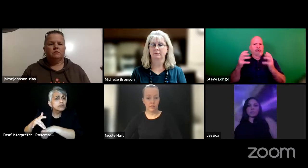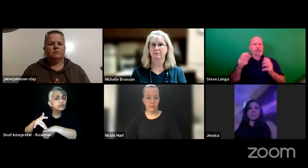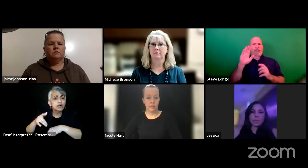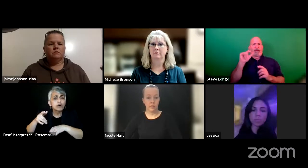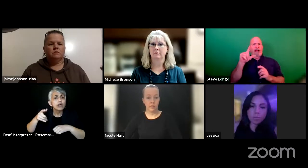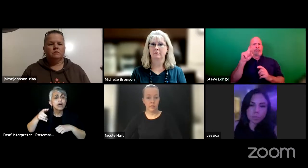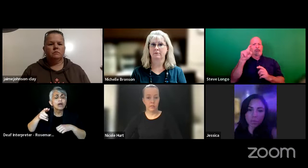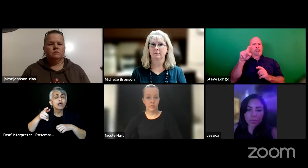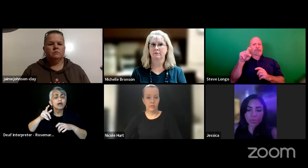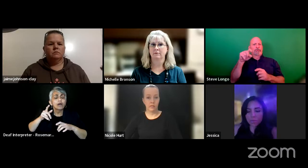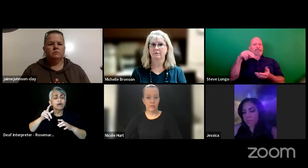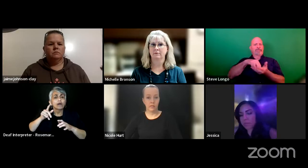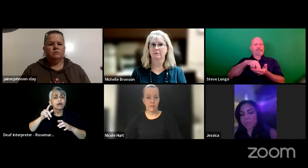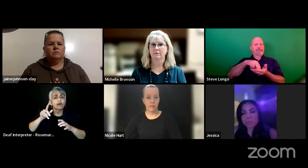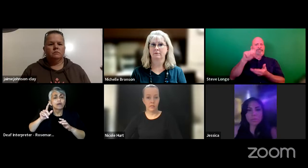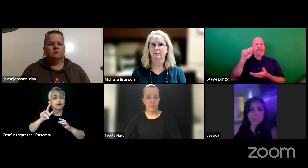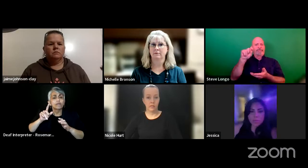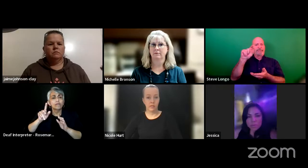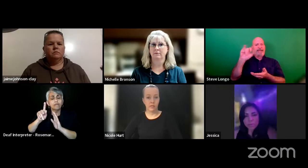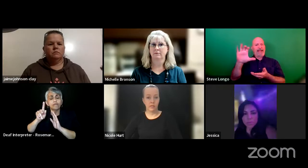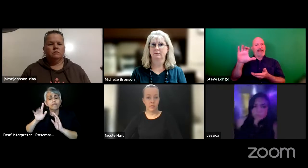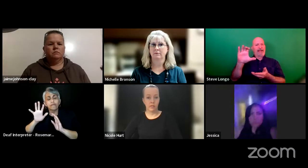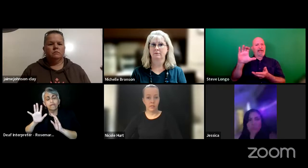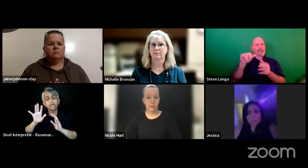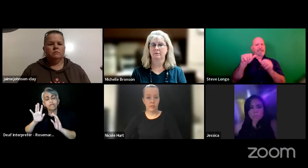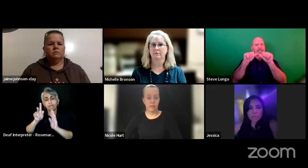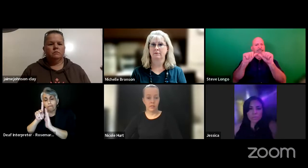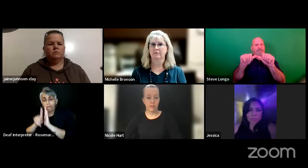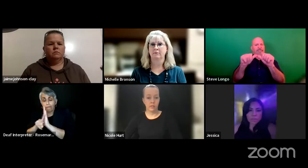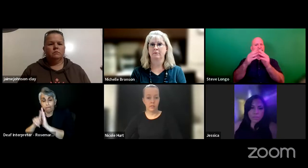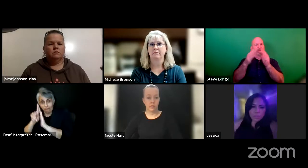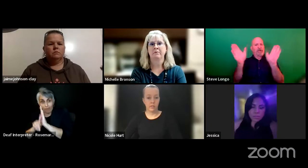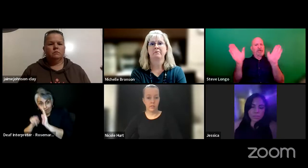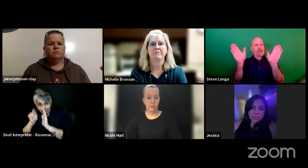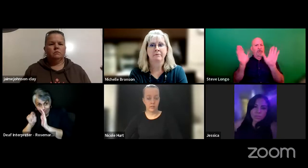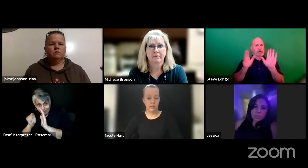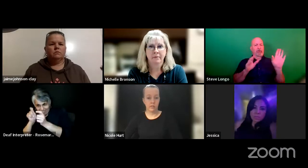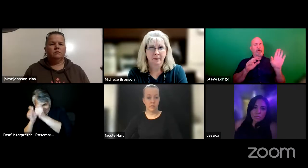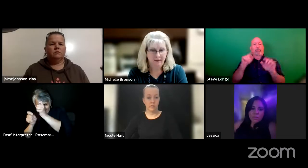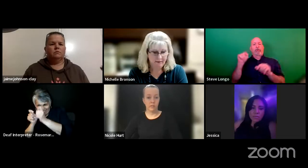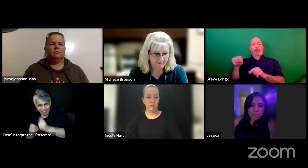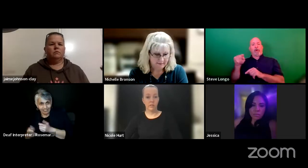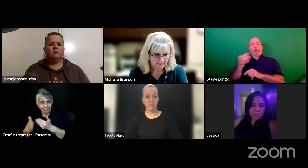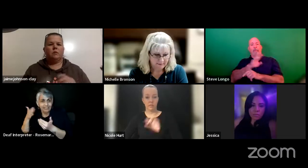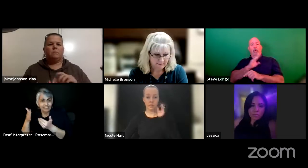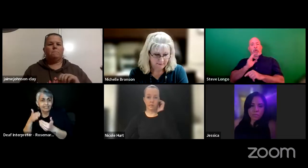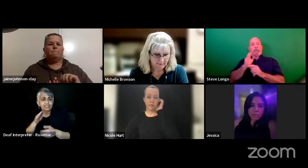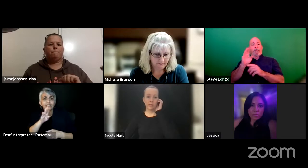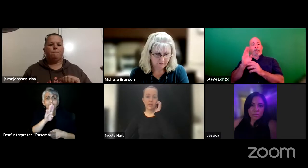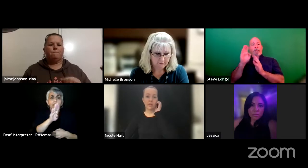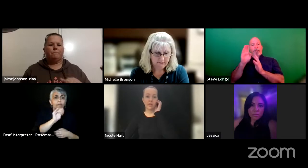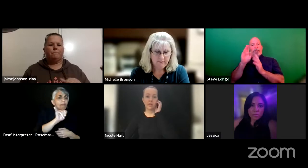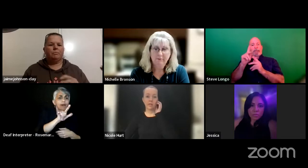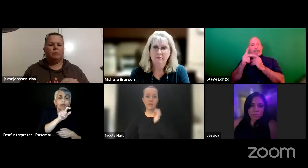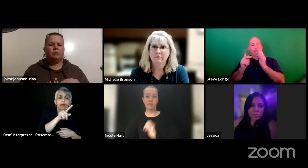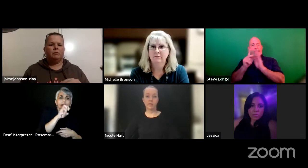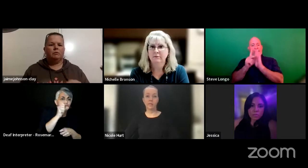we don't want it to be such that we have to constantly change and update the bylaws.